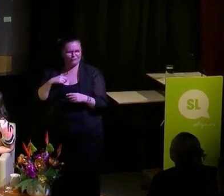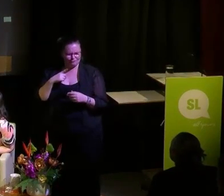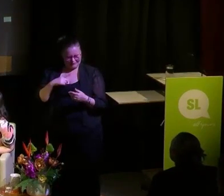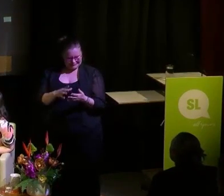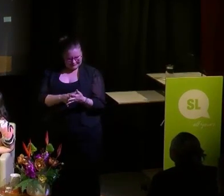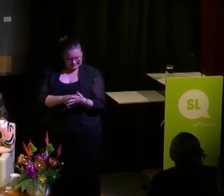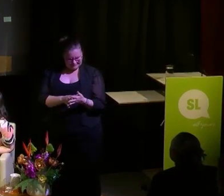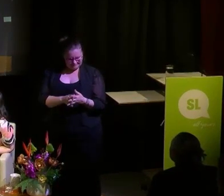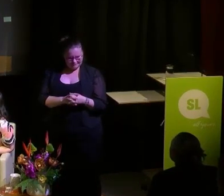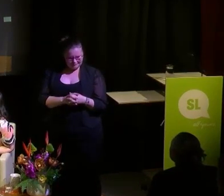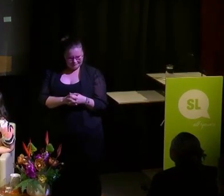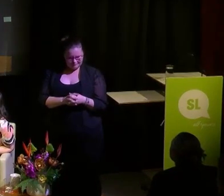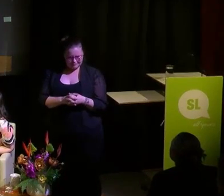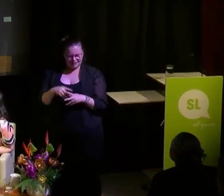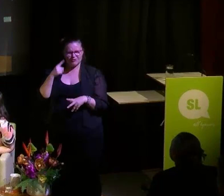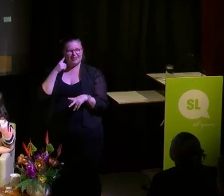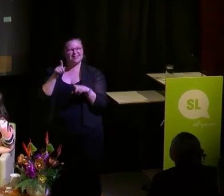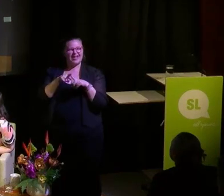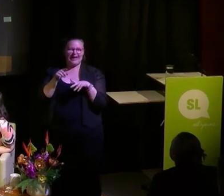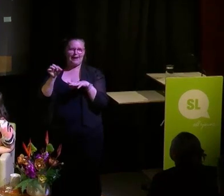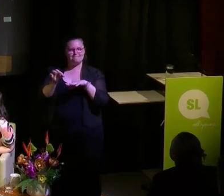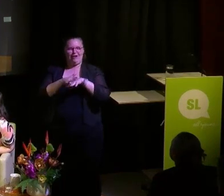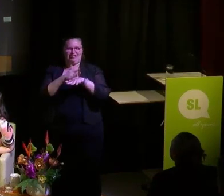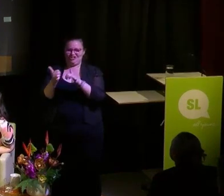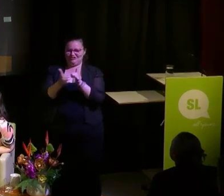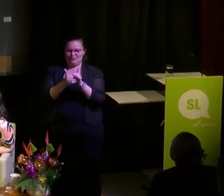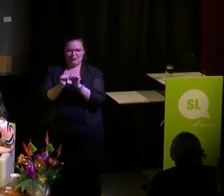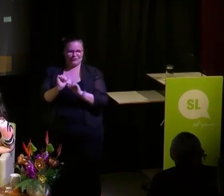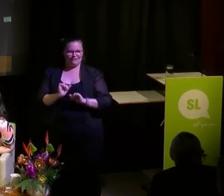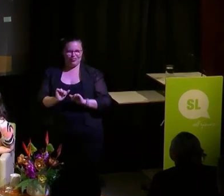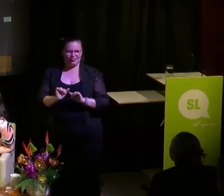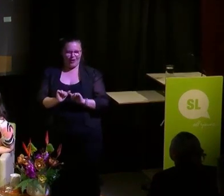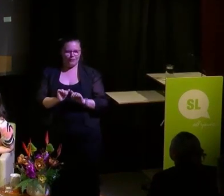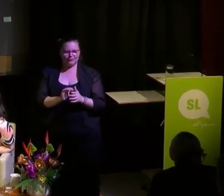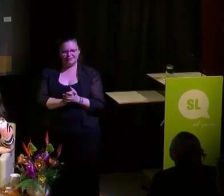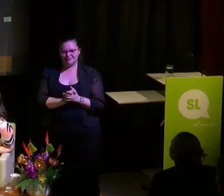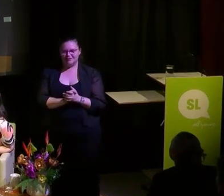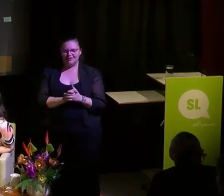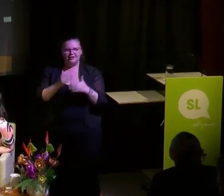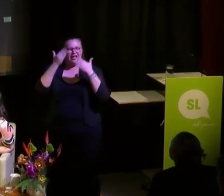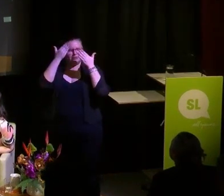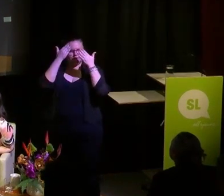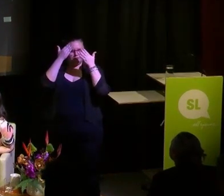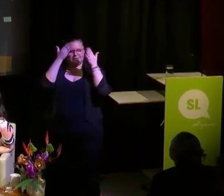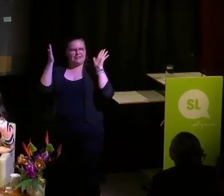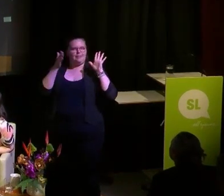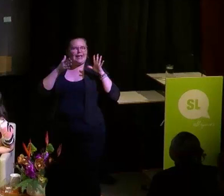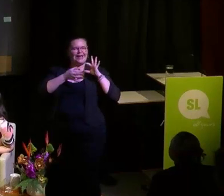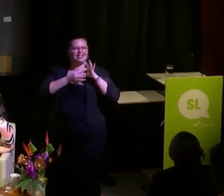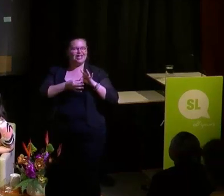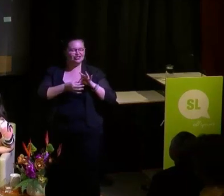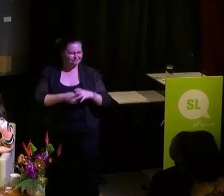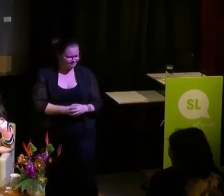yeah, so I think it's a marriage of that. It's disarming and then engaging. Yeah. In the